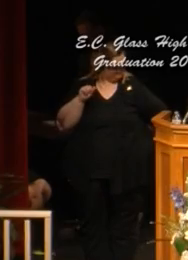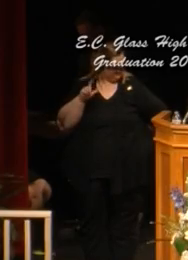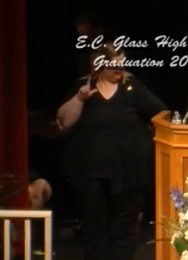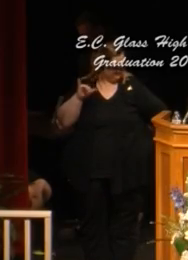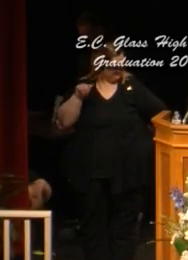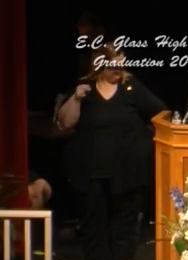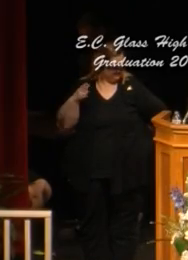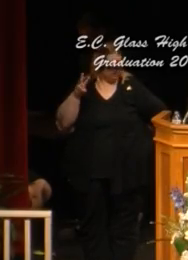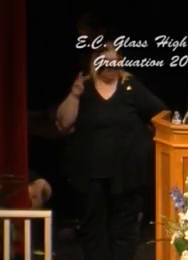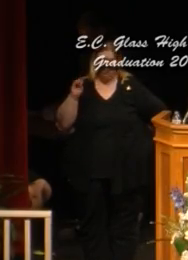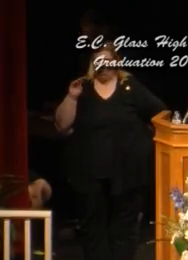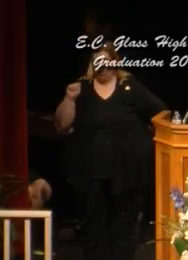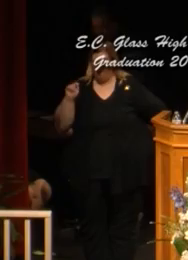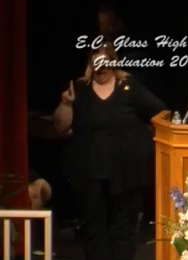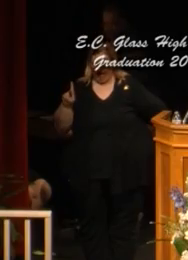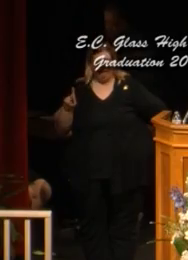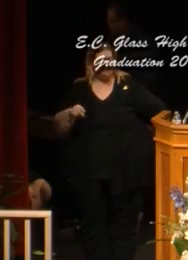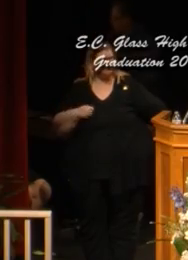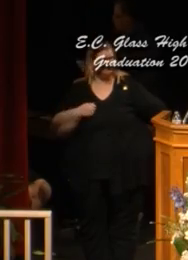Aaliyah Shanice Womack.